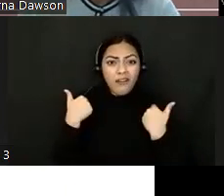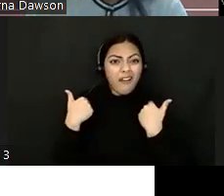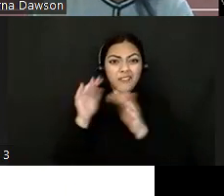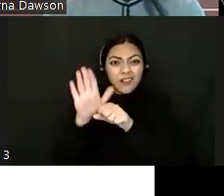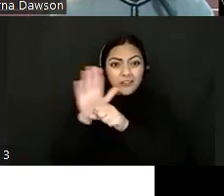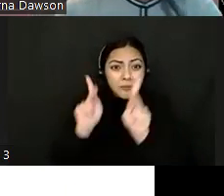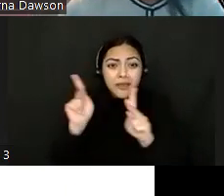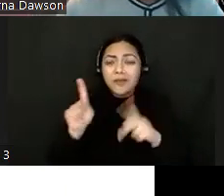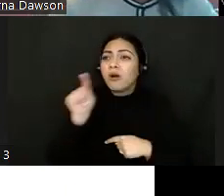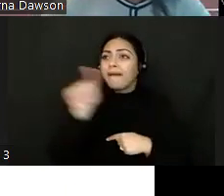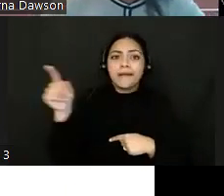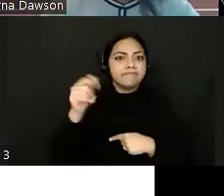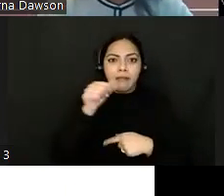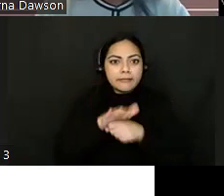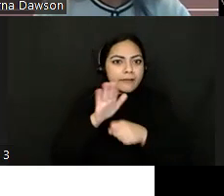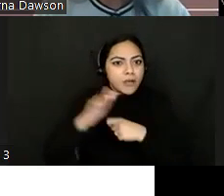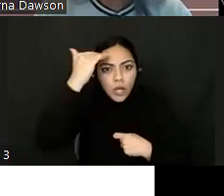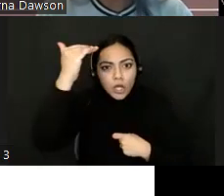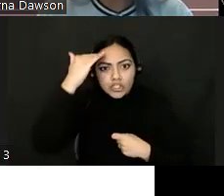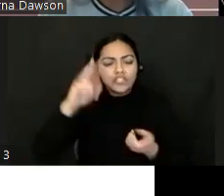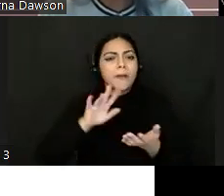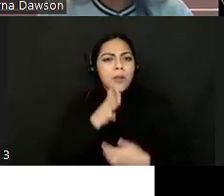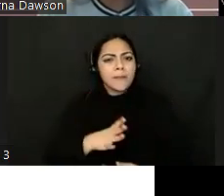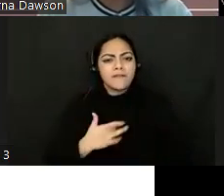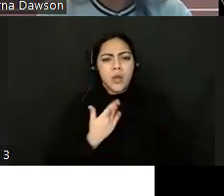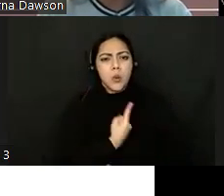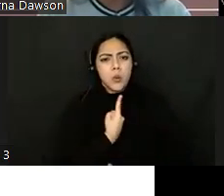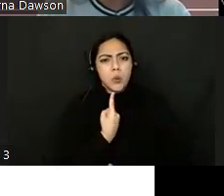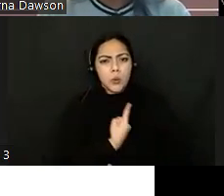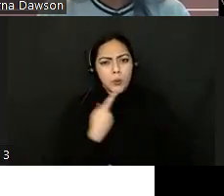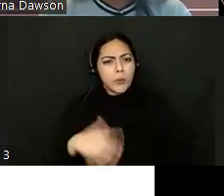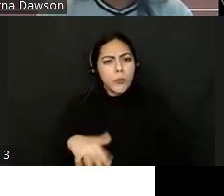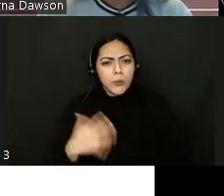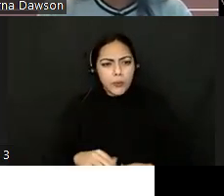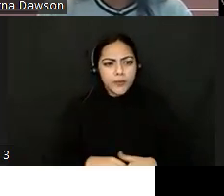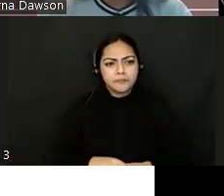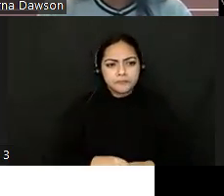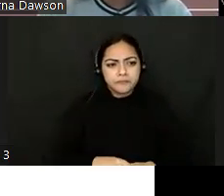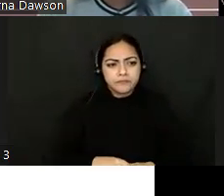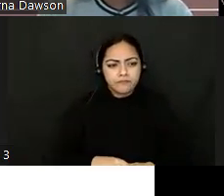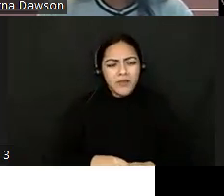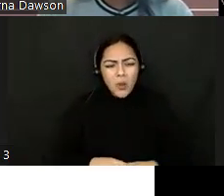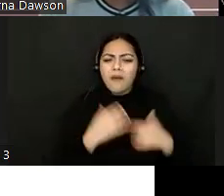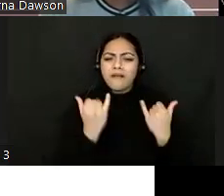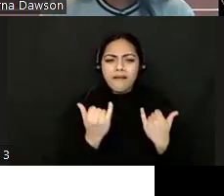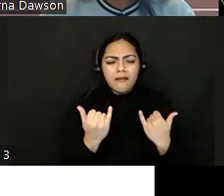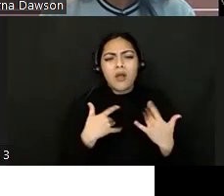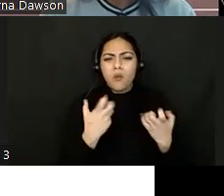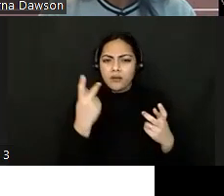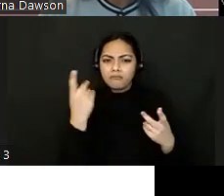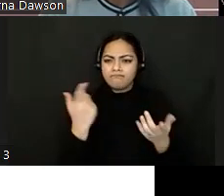So I want to unpack this statement, thinking about the government role in education.